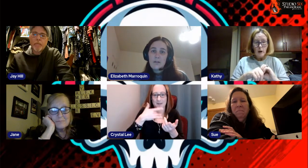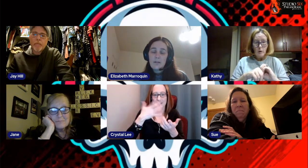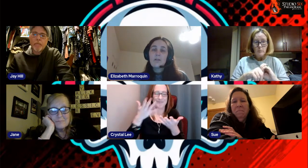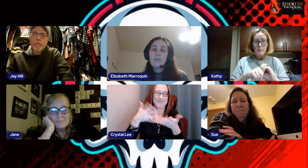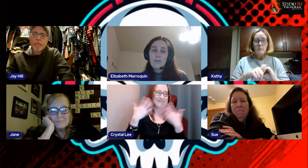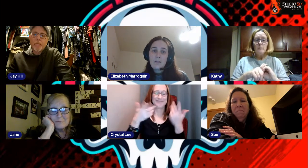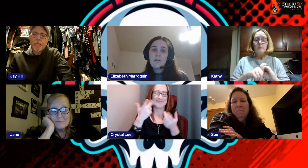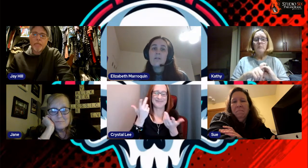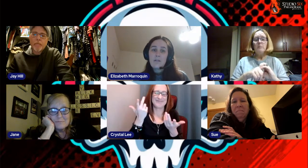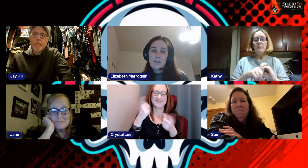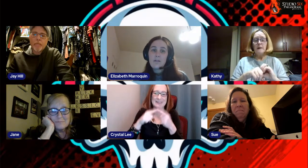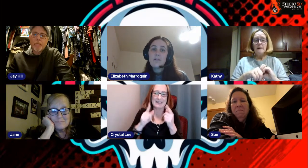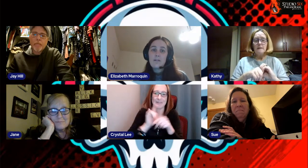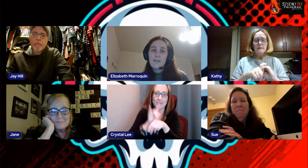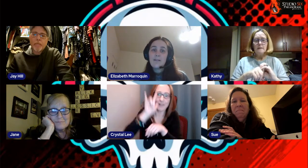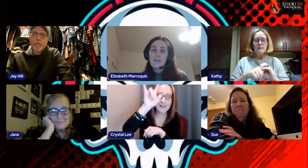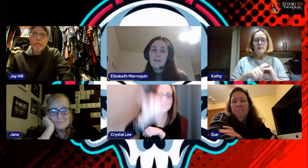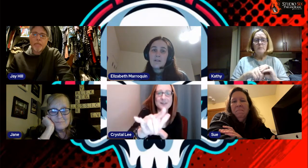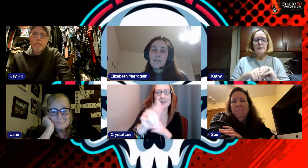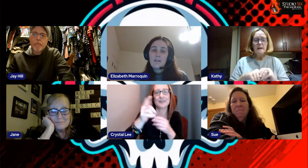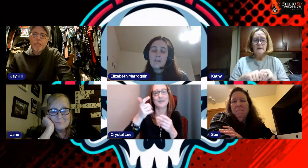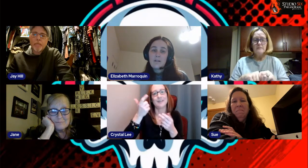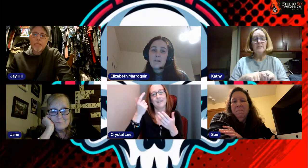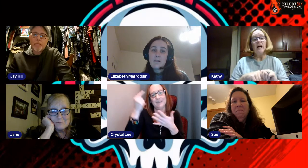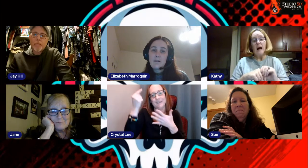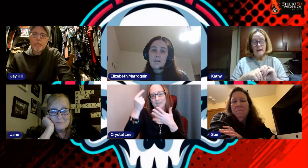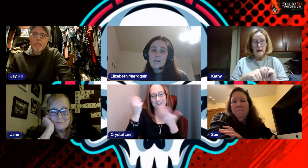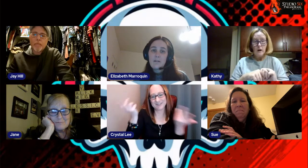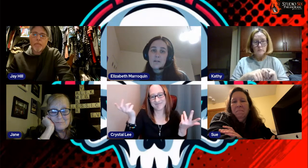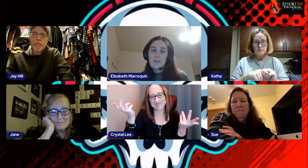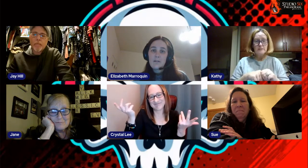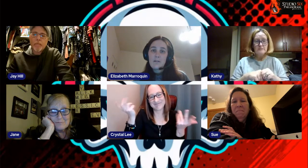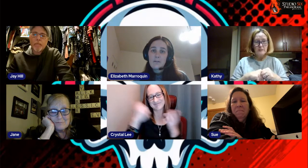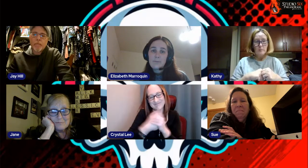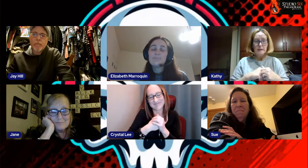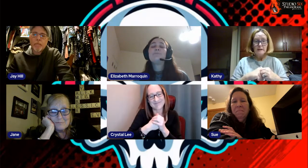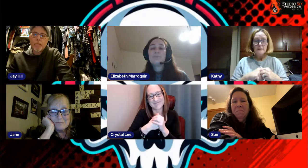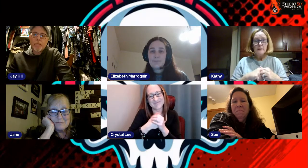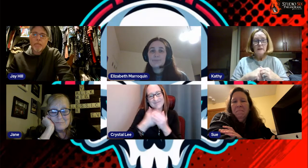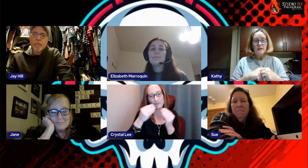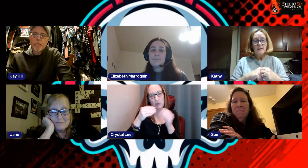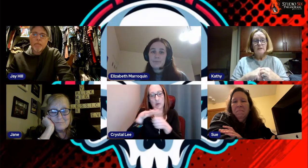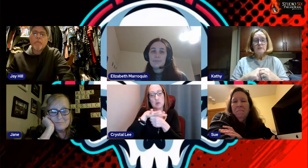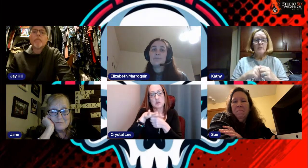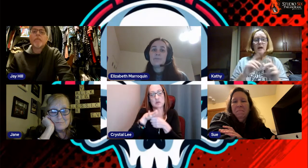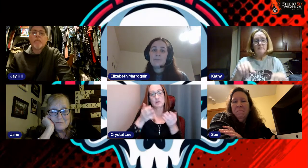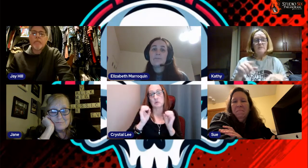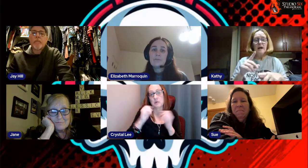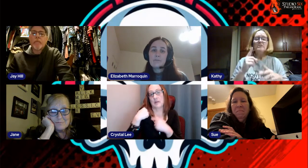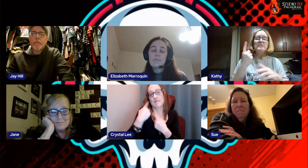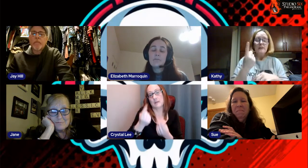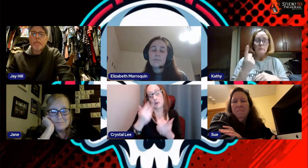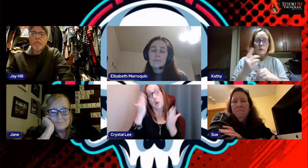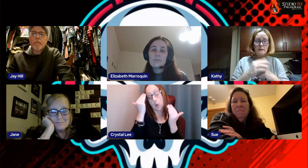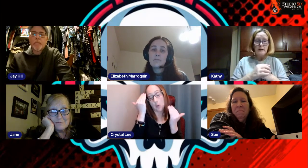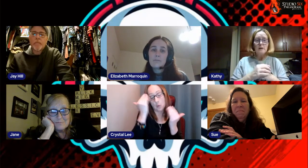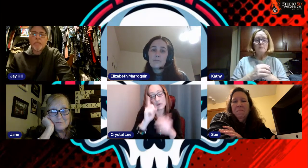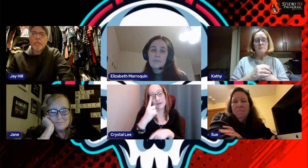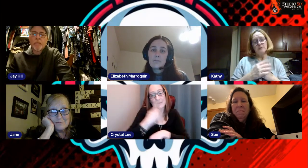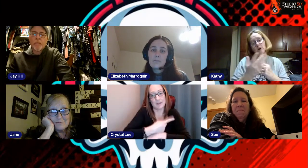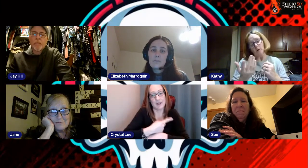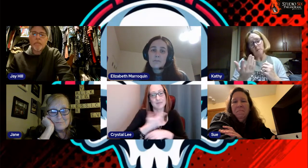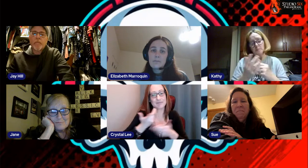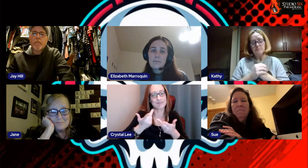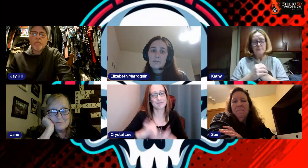we want to help, but we can't fly out to this family. So they haven't actually done one